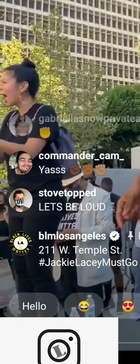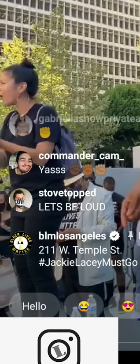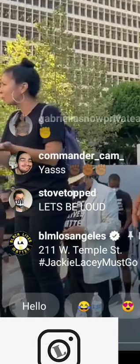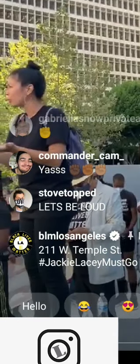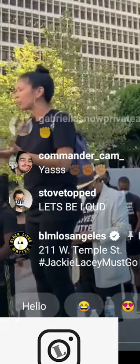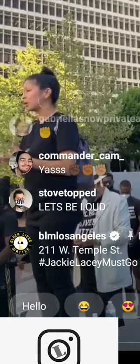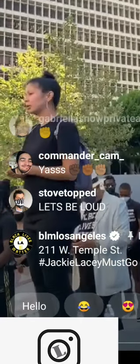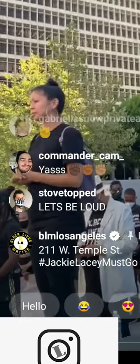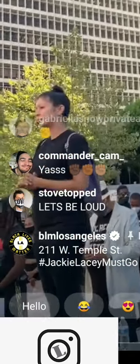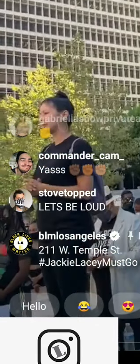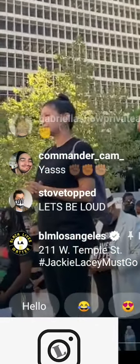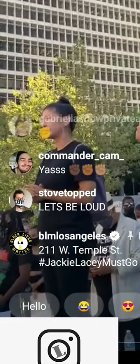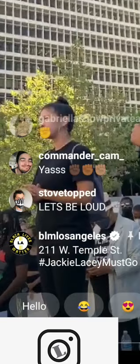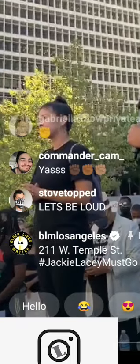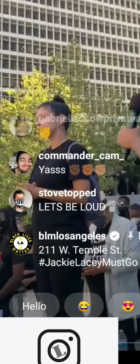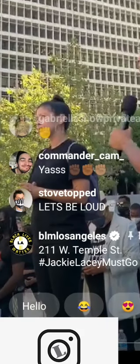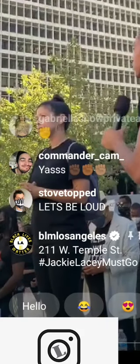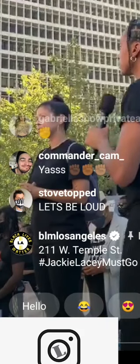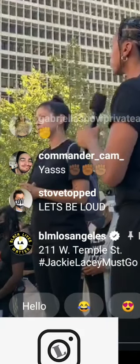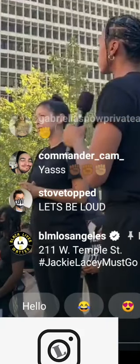Signs down.